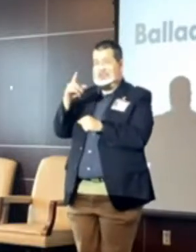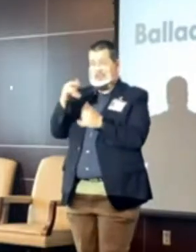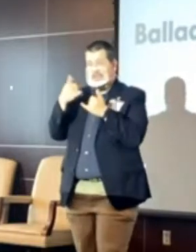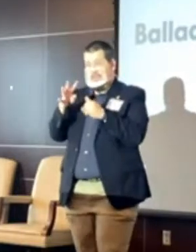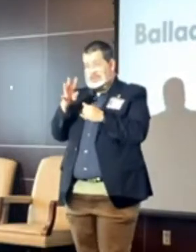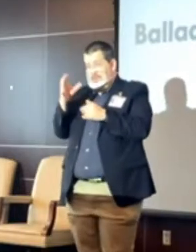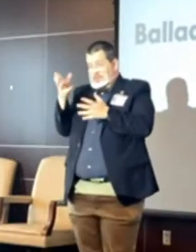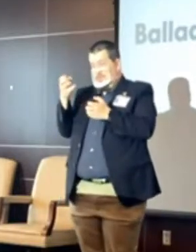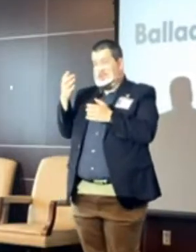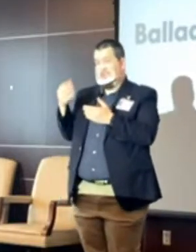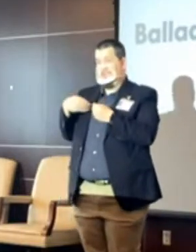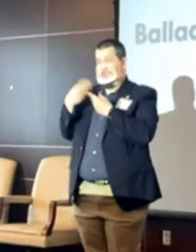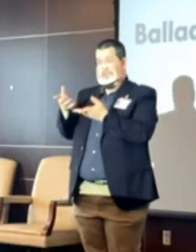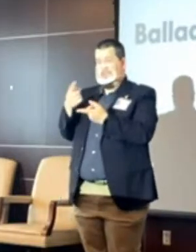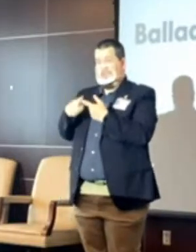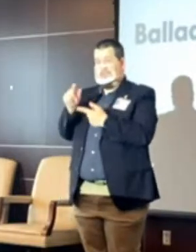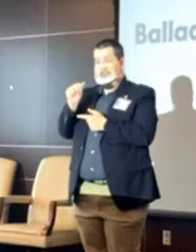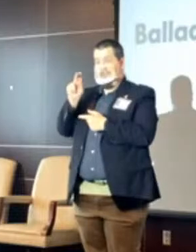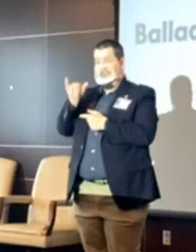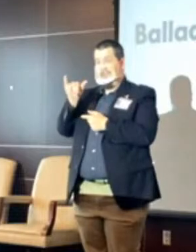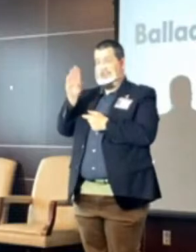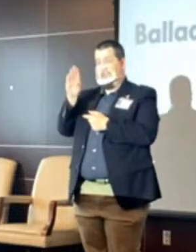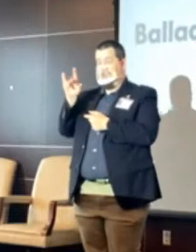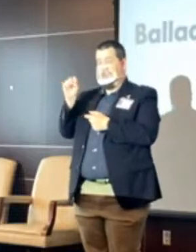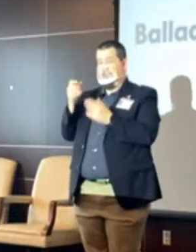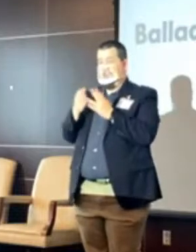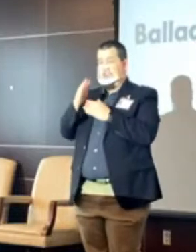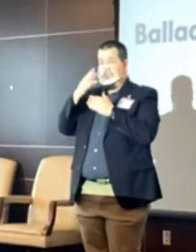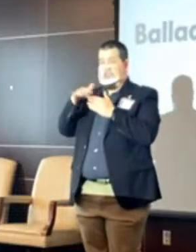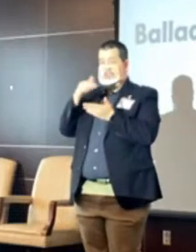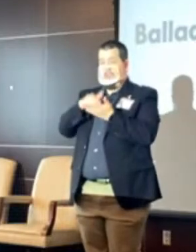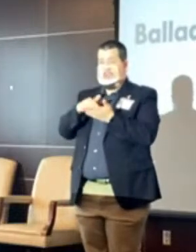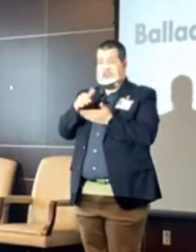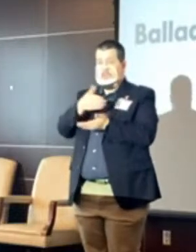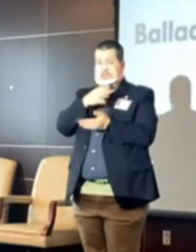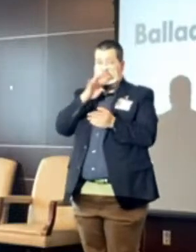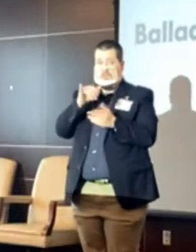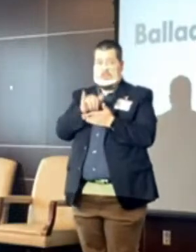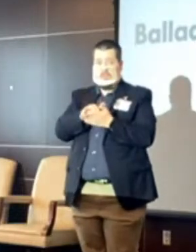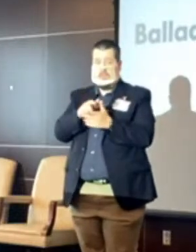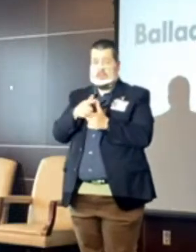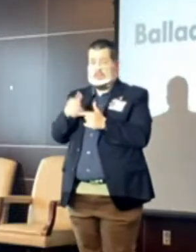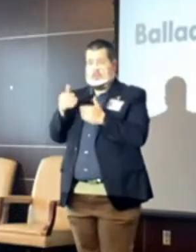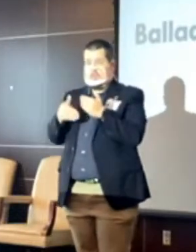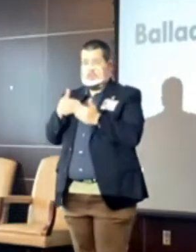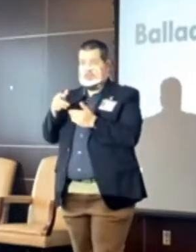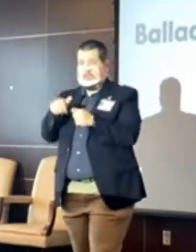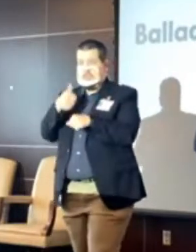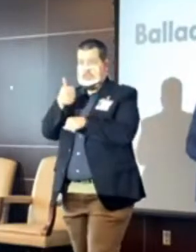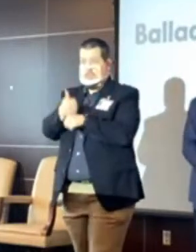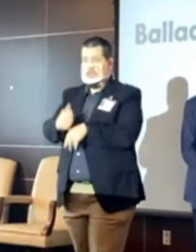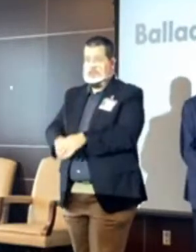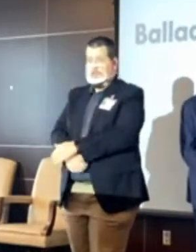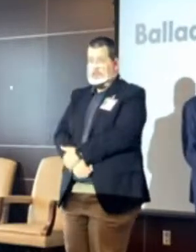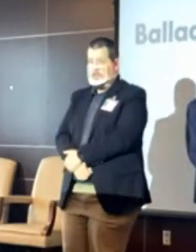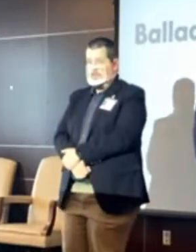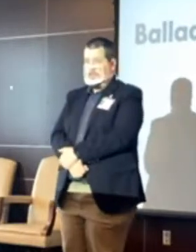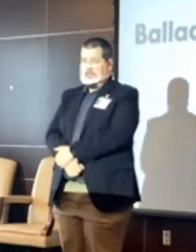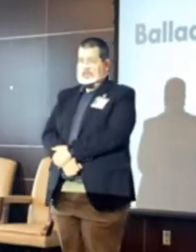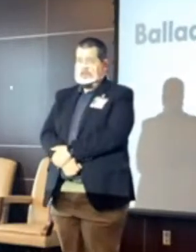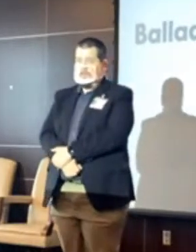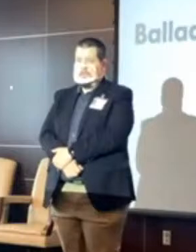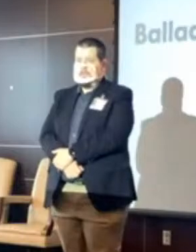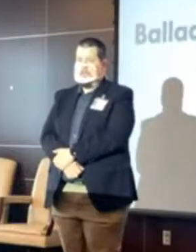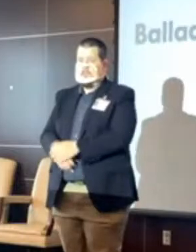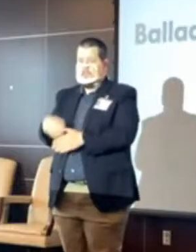seeking donations for antibodies as well through the blood centers? I'll let Jimmy talk about the clinics that we are in the process of setting up.